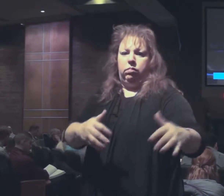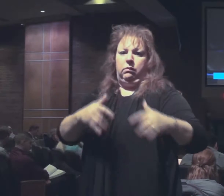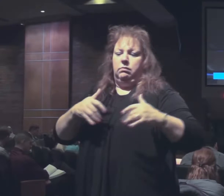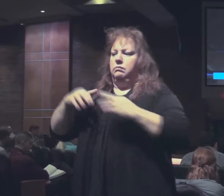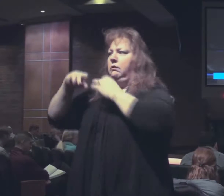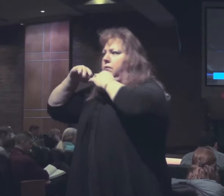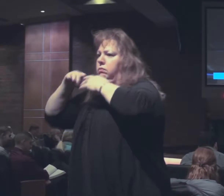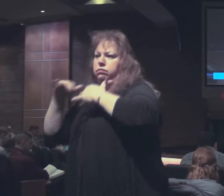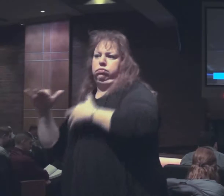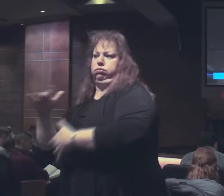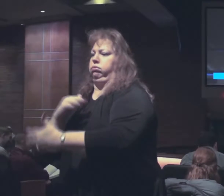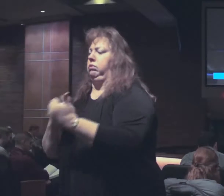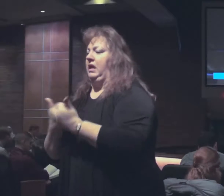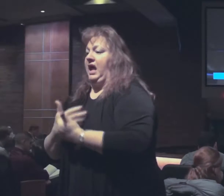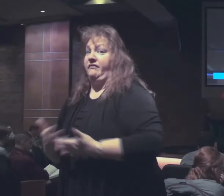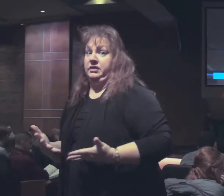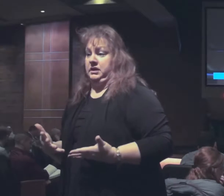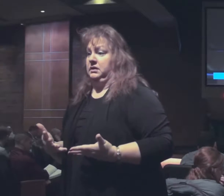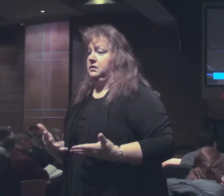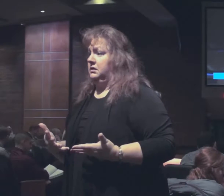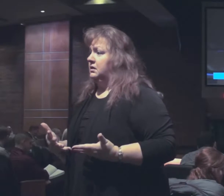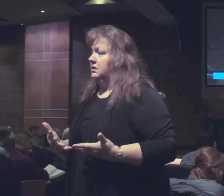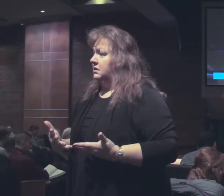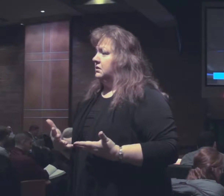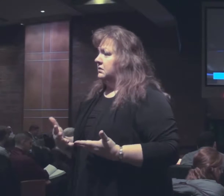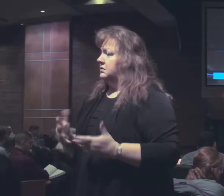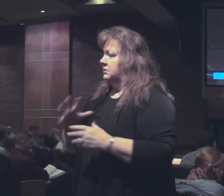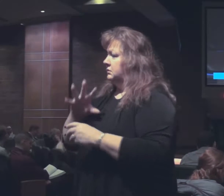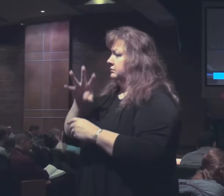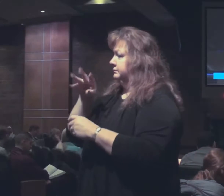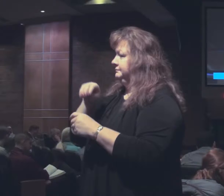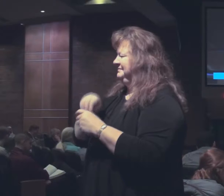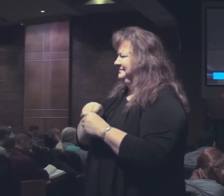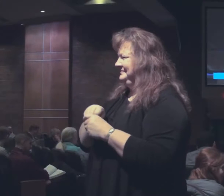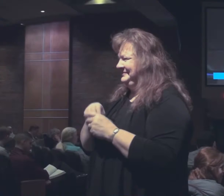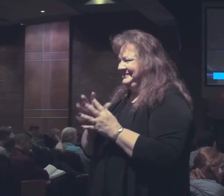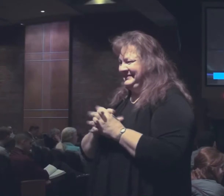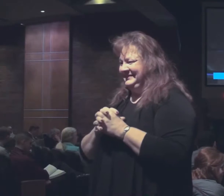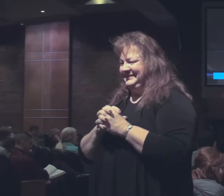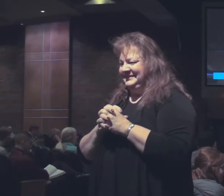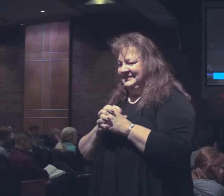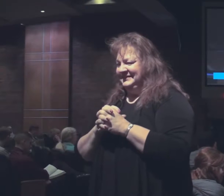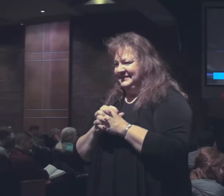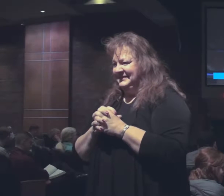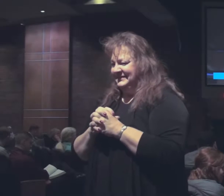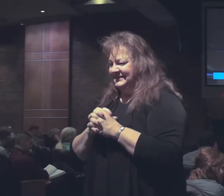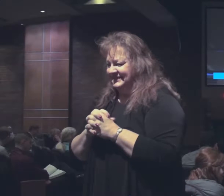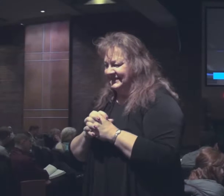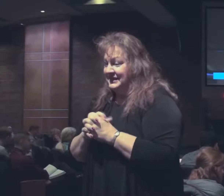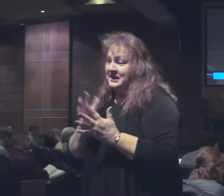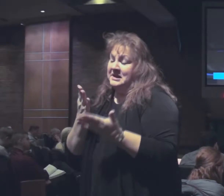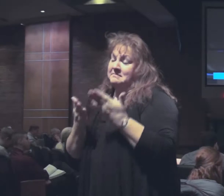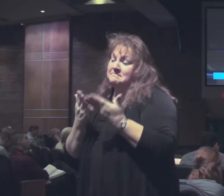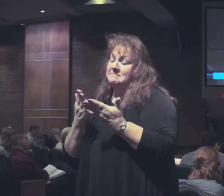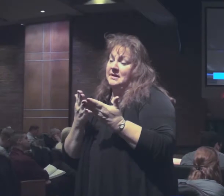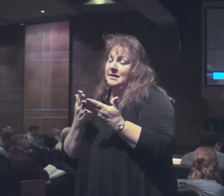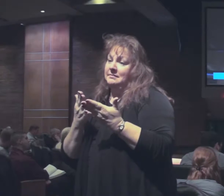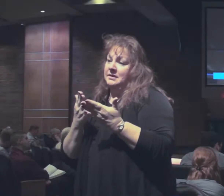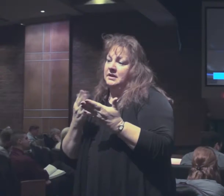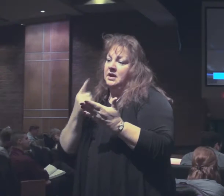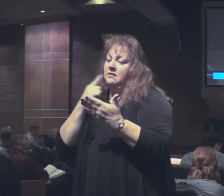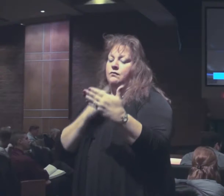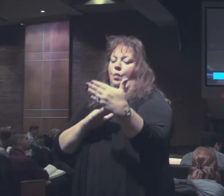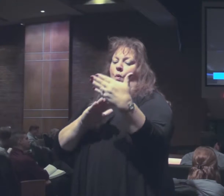context of the singers and those who will be playing the instruments. So, might be better taken as for